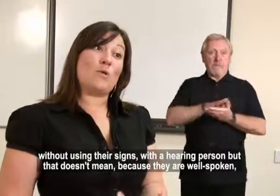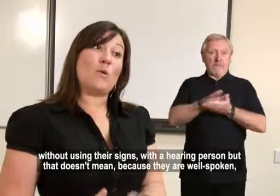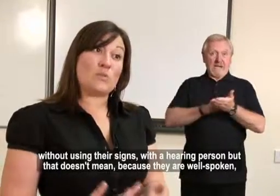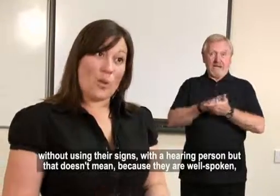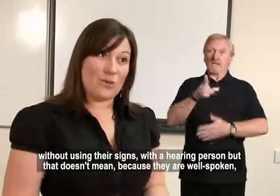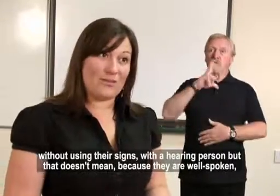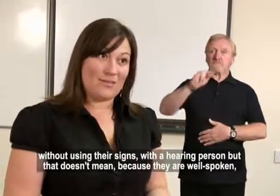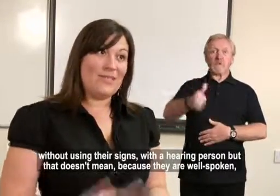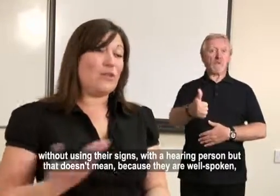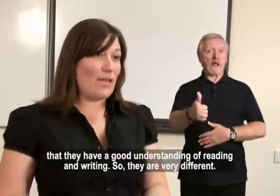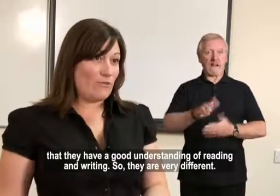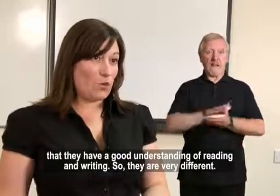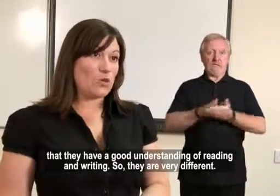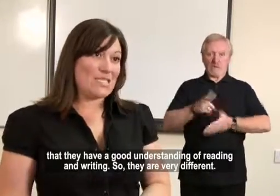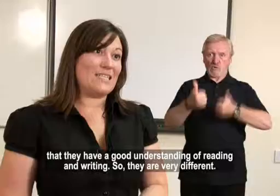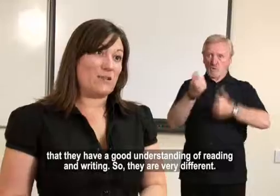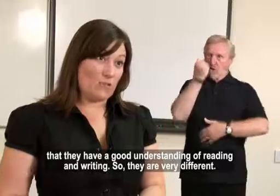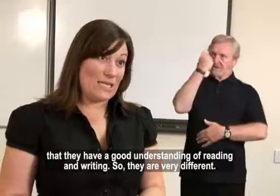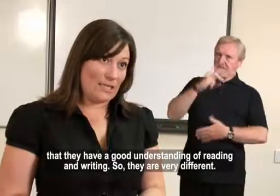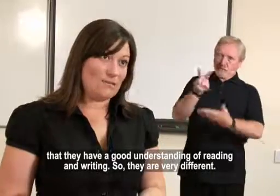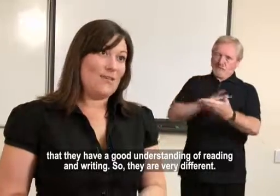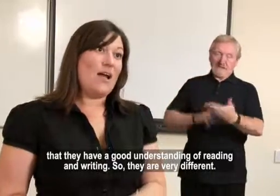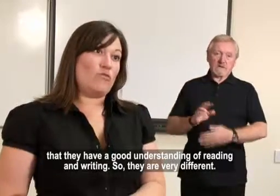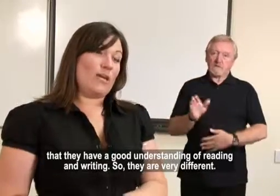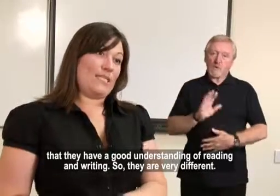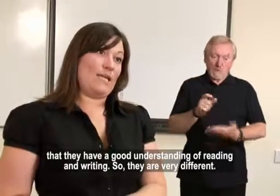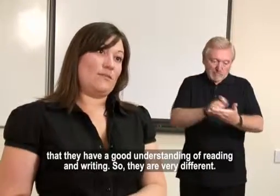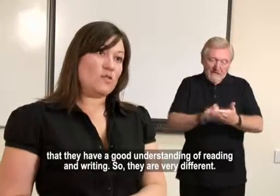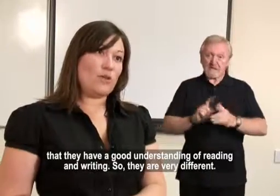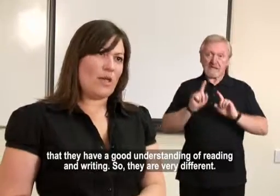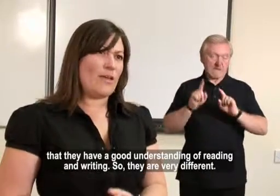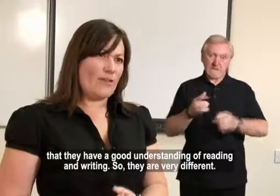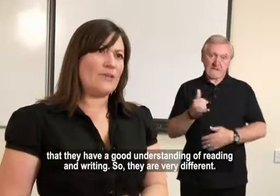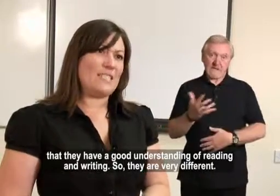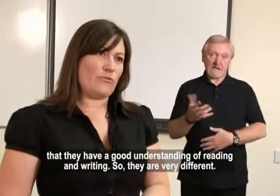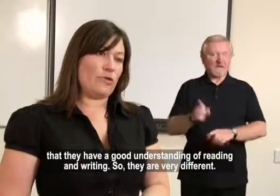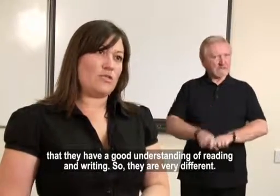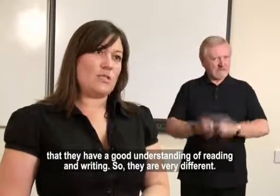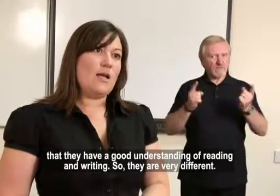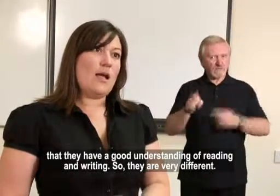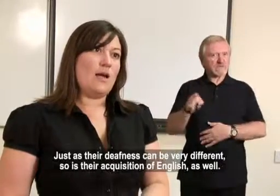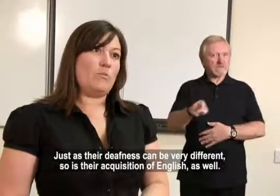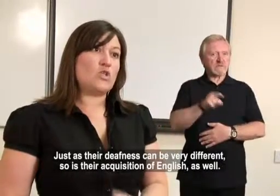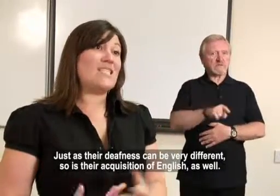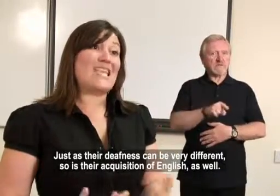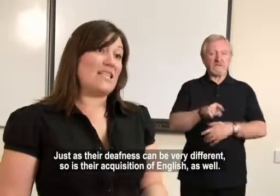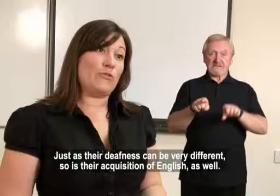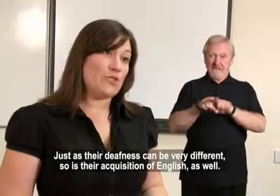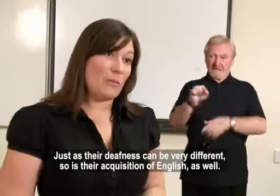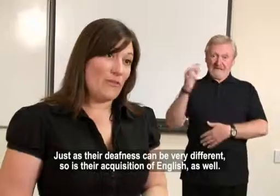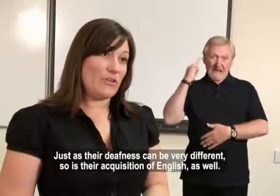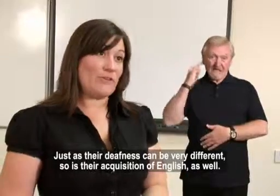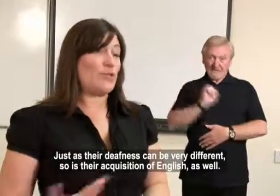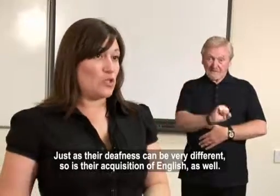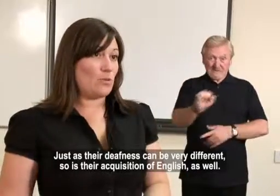because they're well spoken that they have a good understanding of reading and writing. So they're very different. Just as their